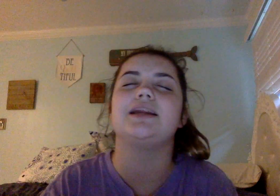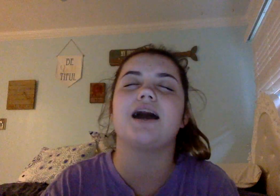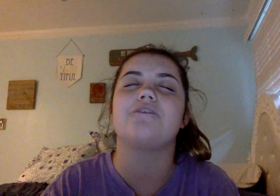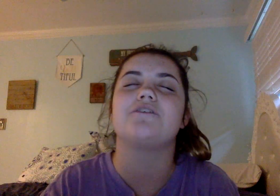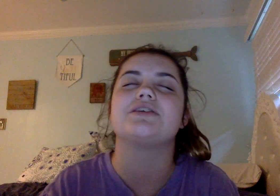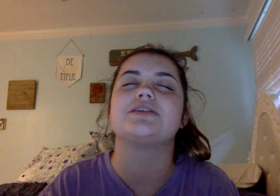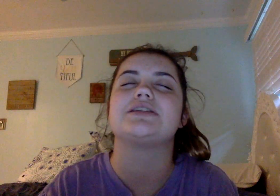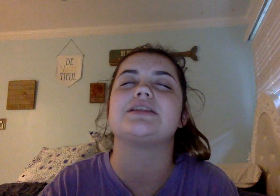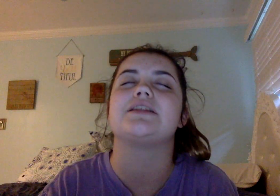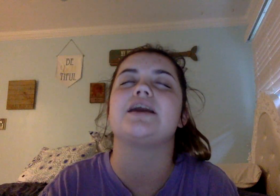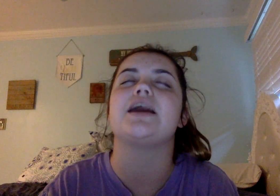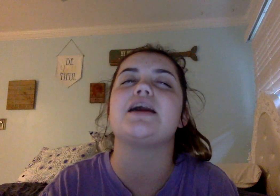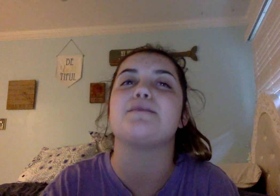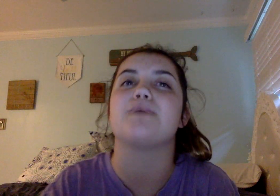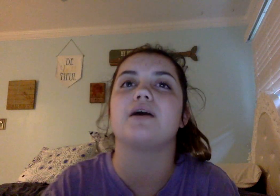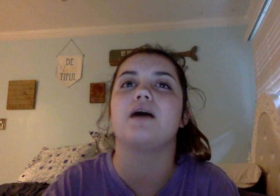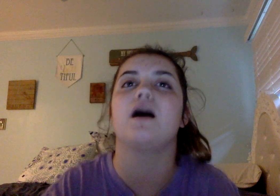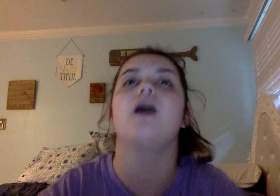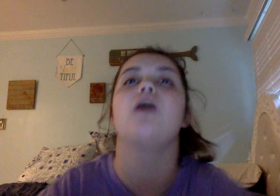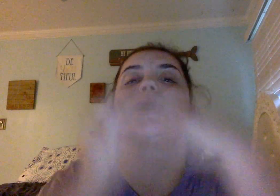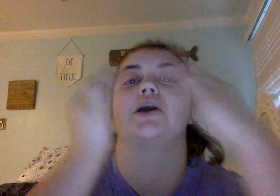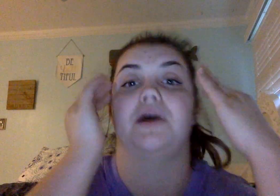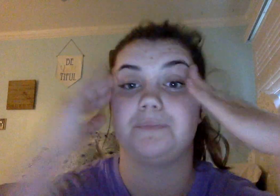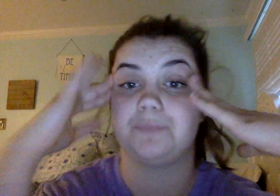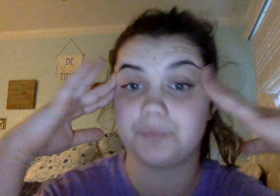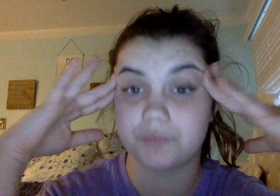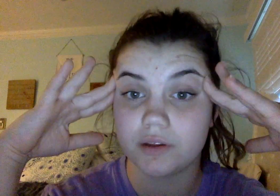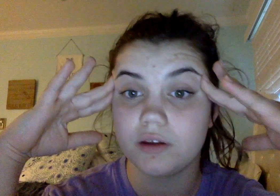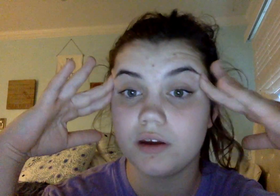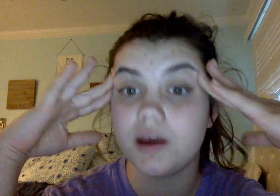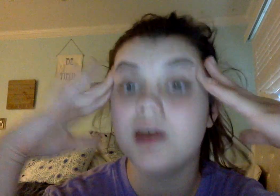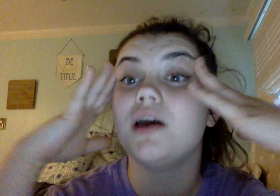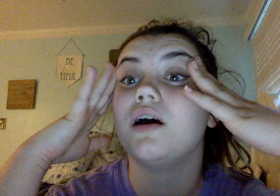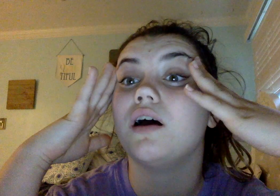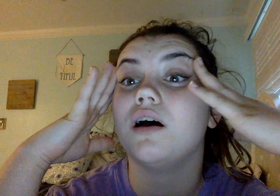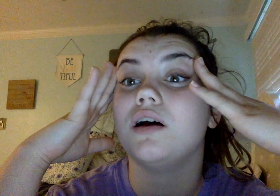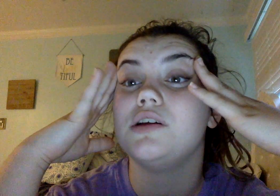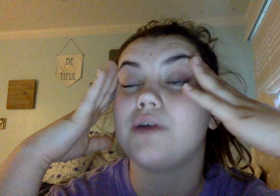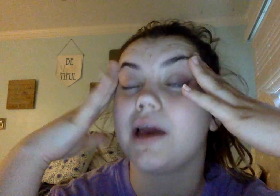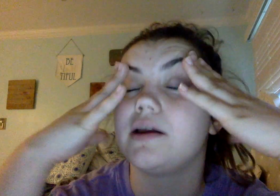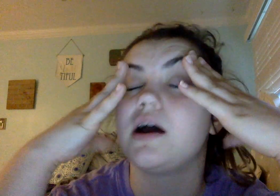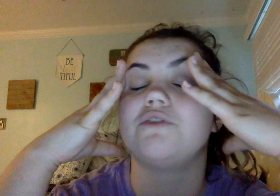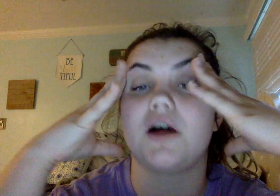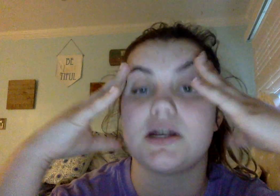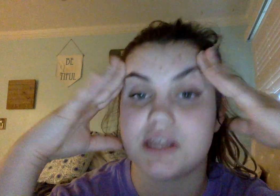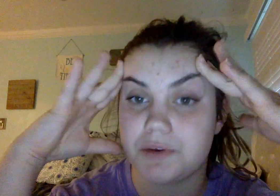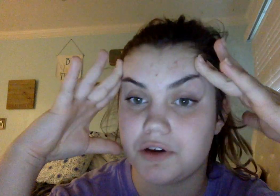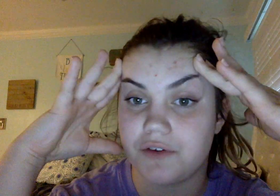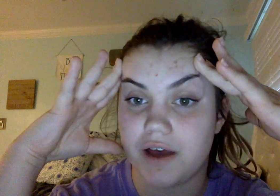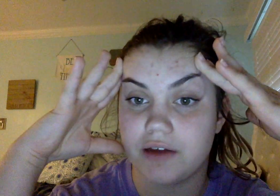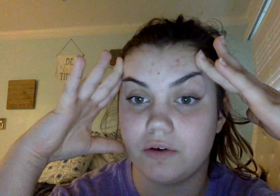enough sleep. Oh my god. You cannot fall asleep in your